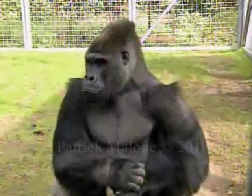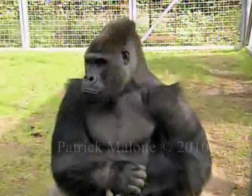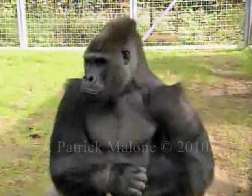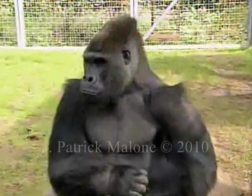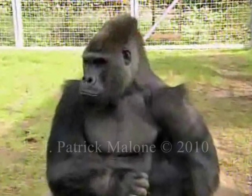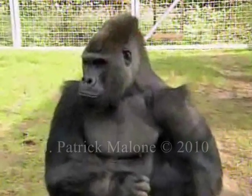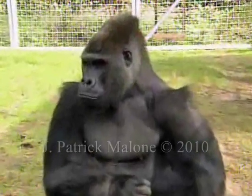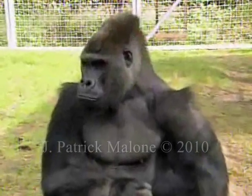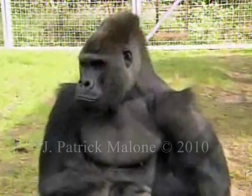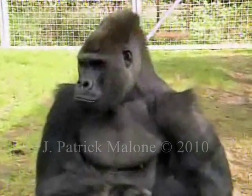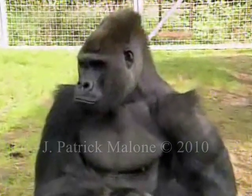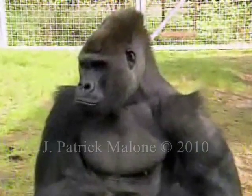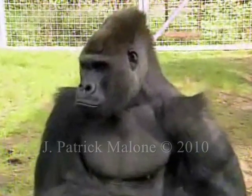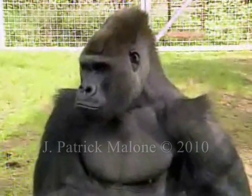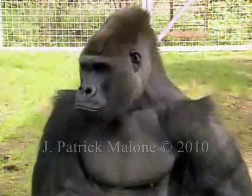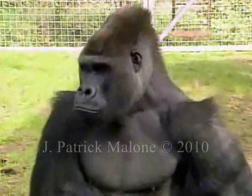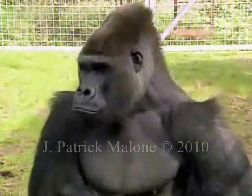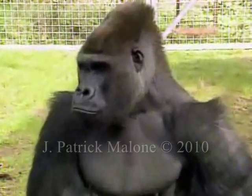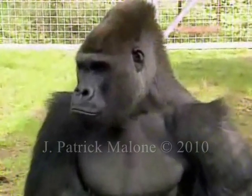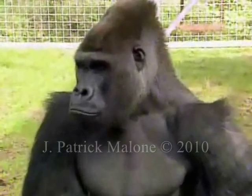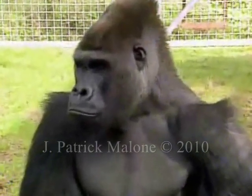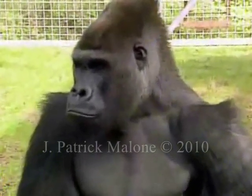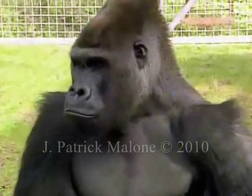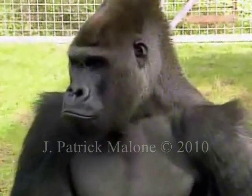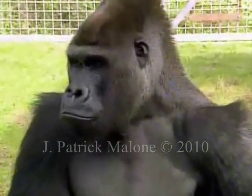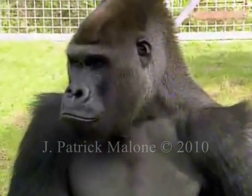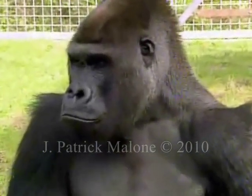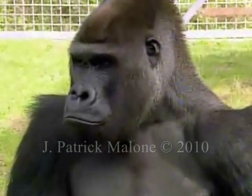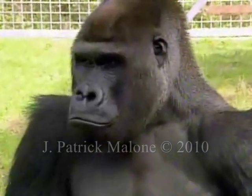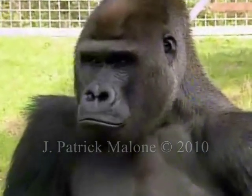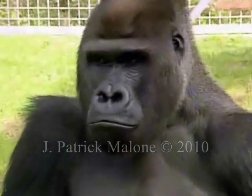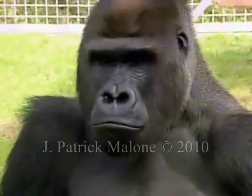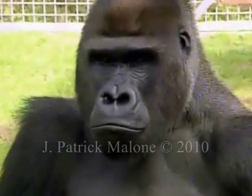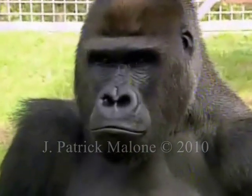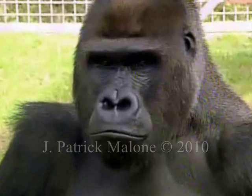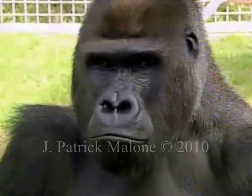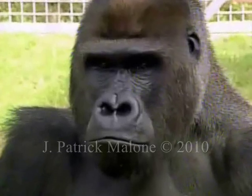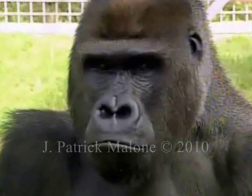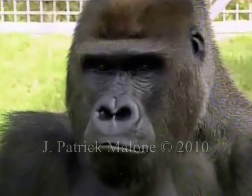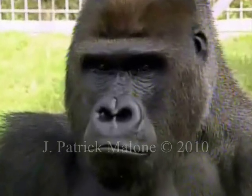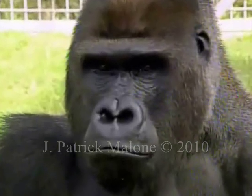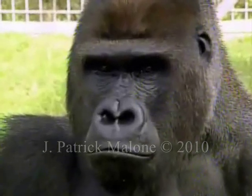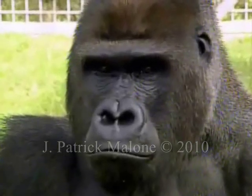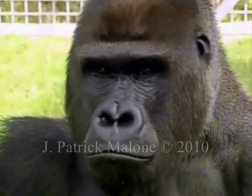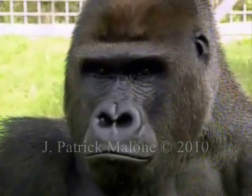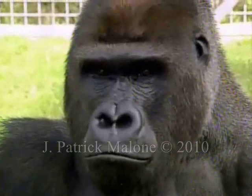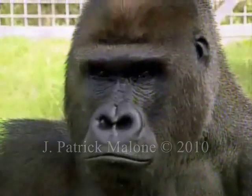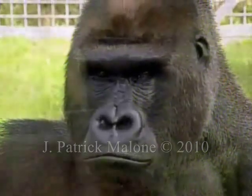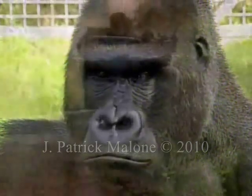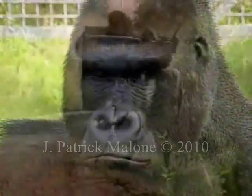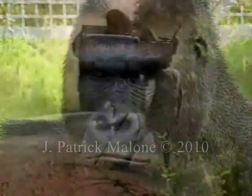Michael's character was revealed when he recounted a terrifying memory from his life as a baby in Africa